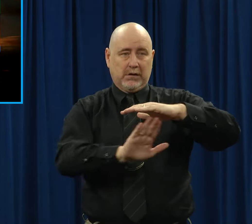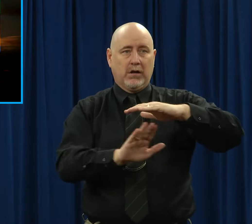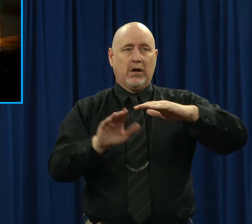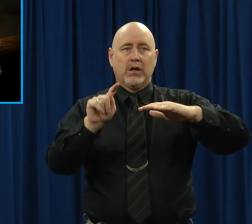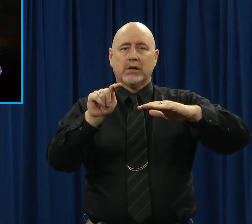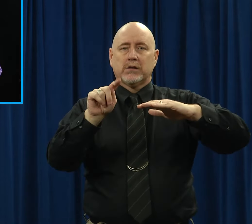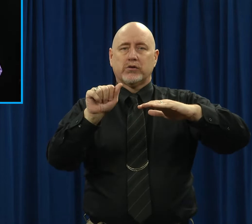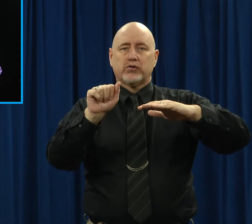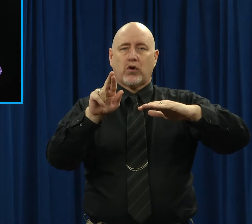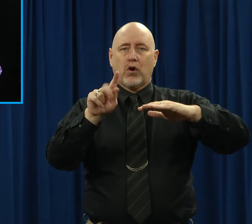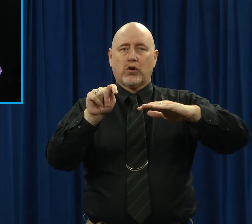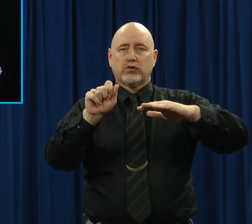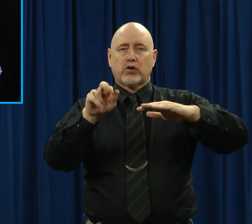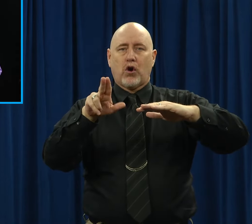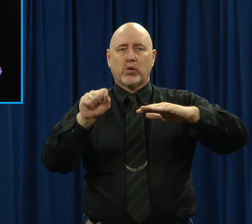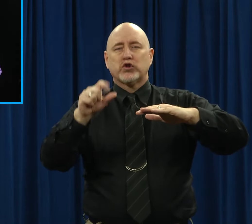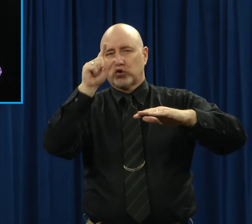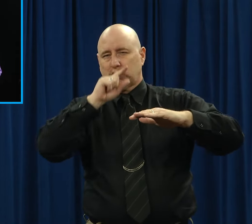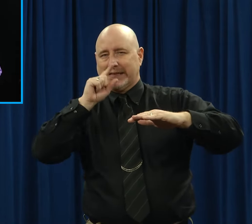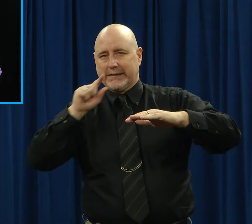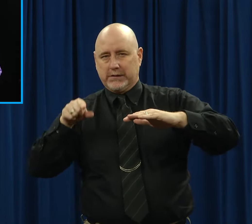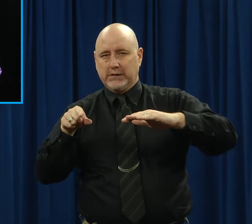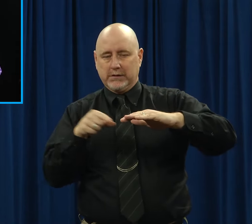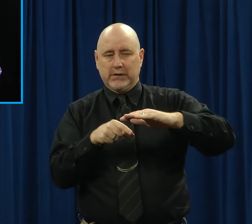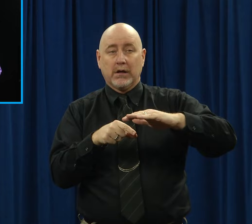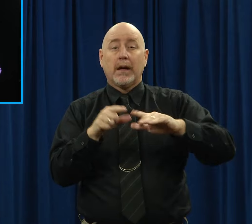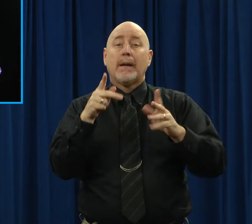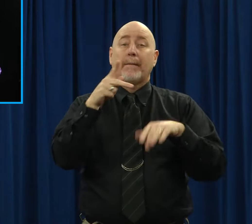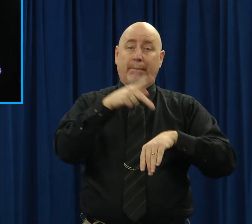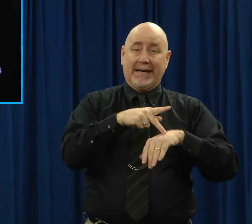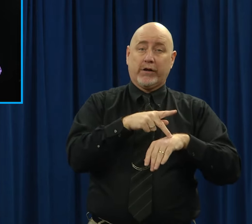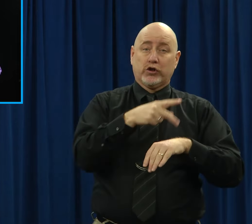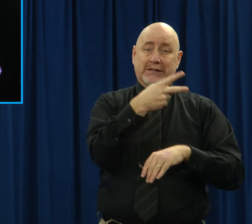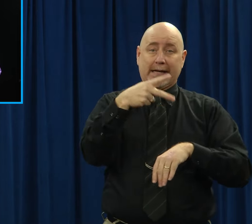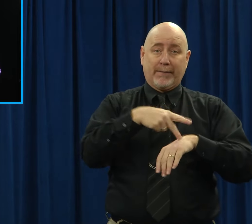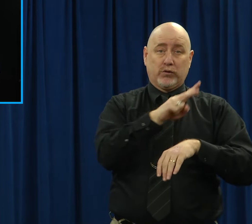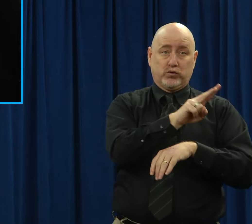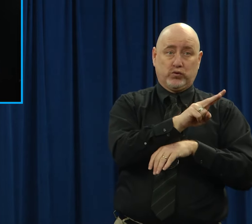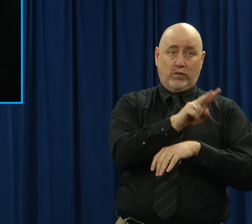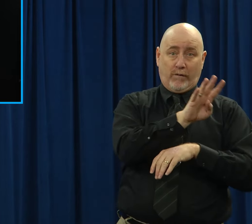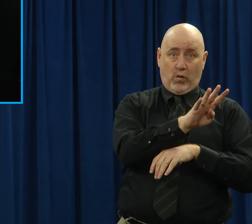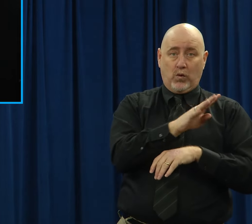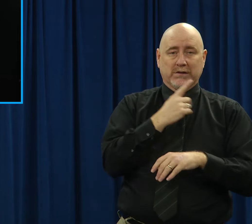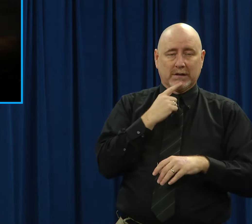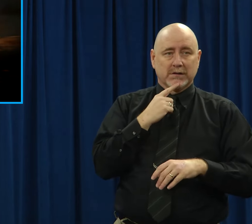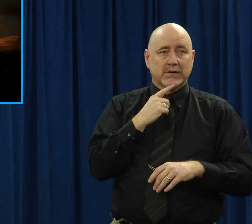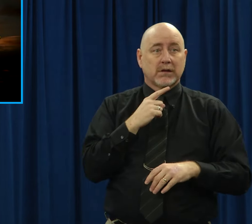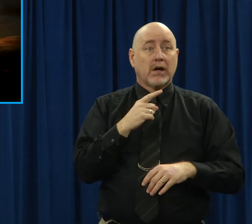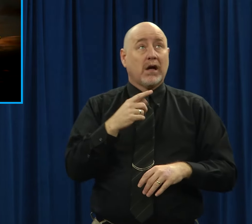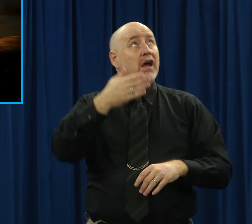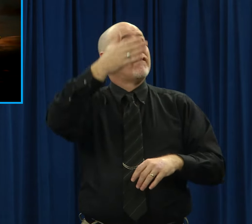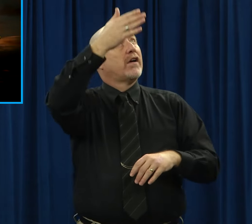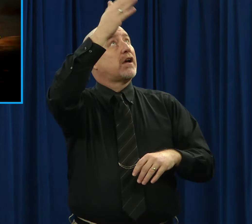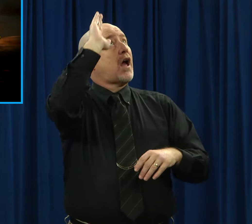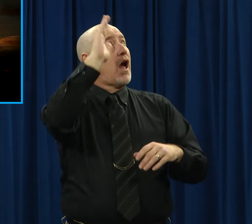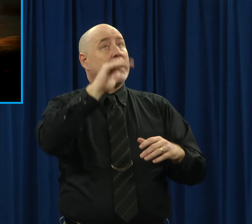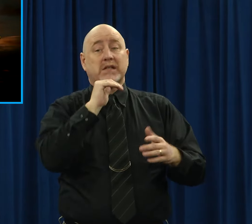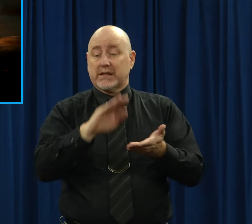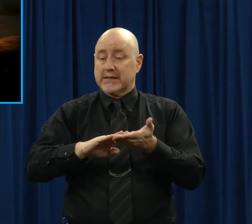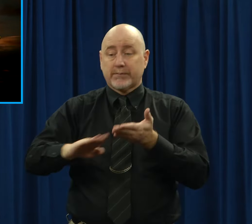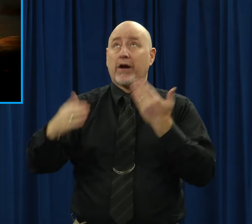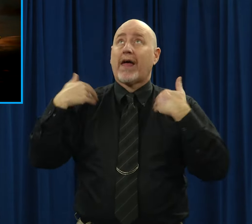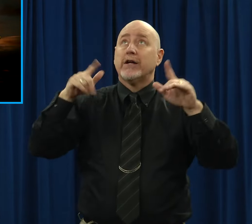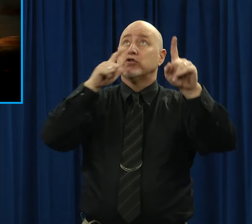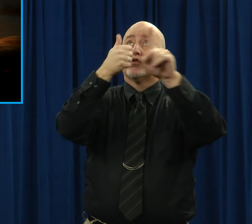Hades is called Tartarus in the original Greek. Peter uses this word in 2 Peter 2 and verse 4 when he said, "For if